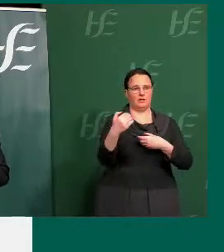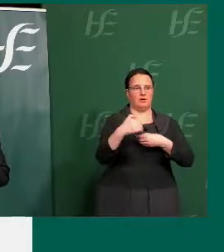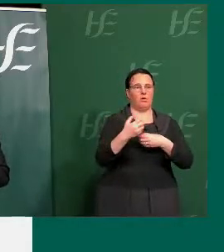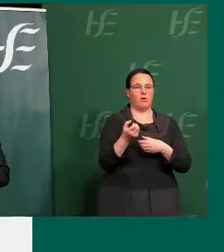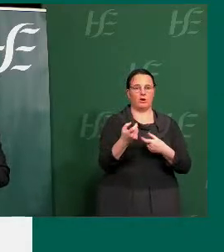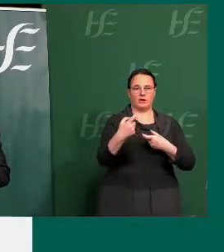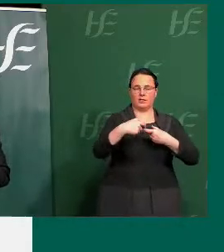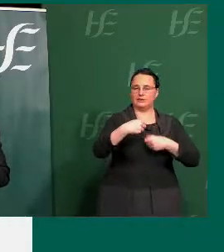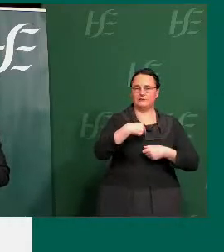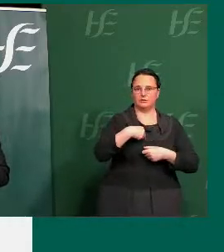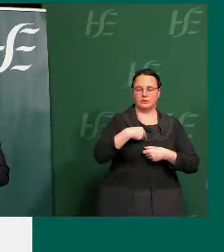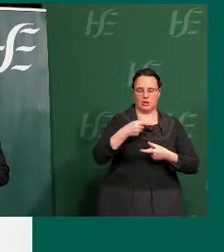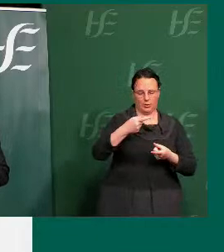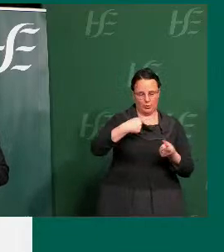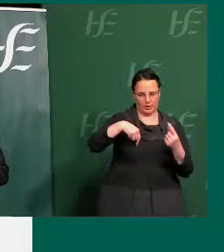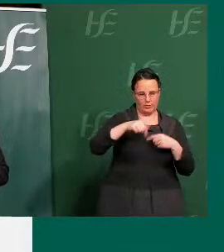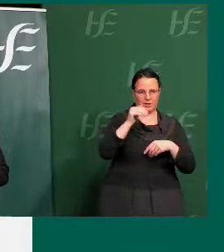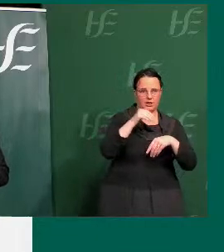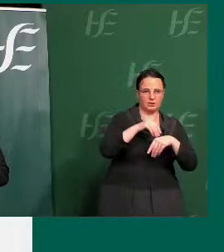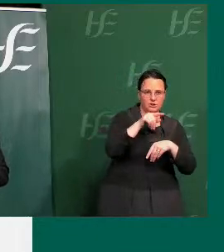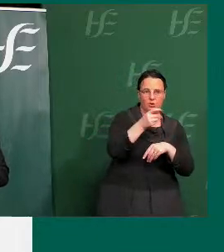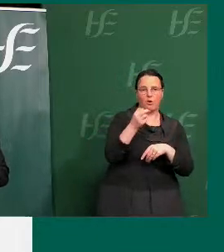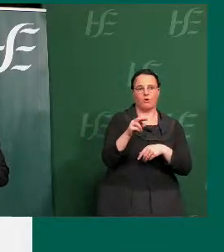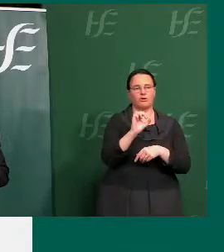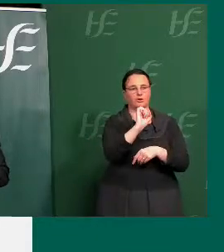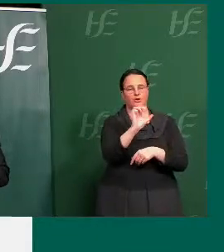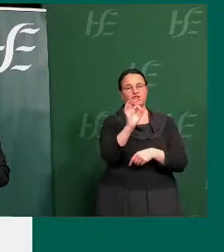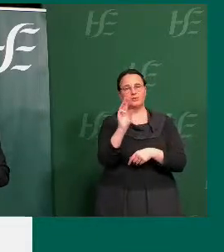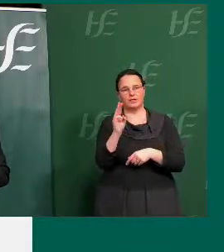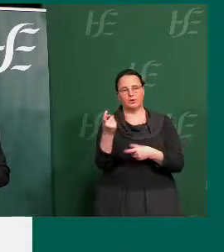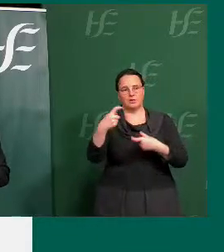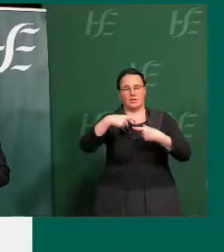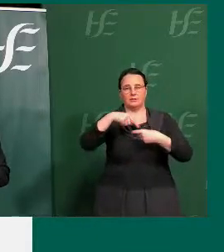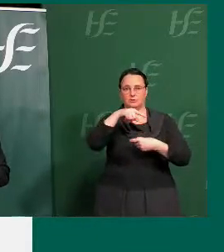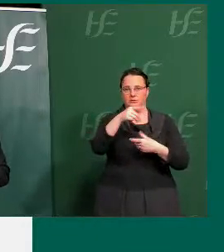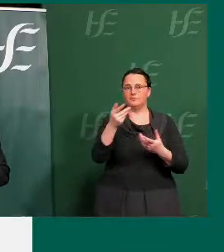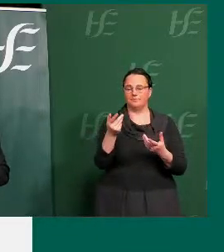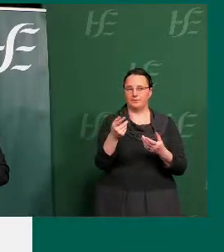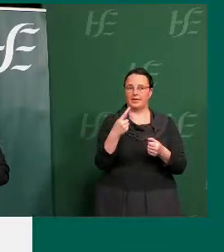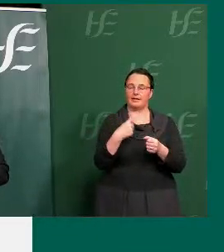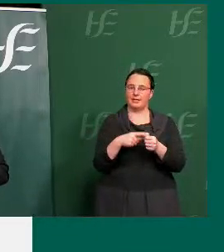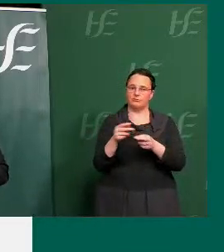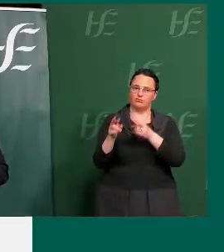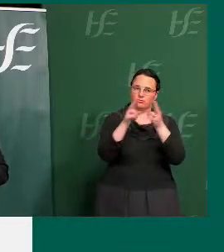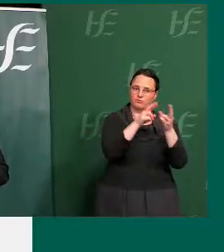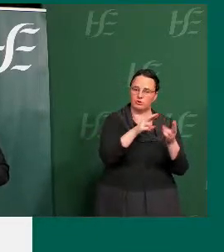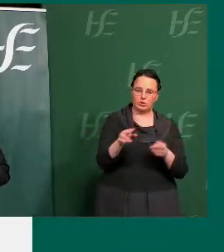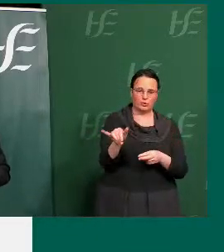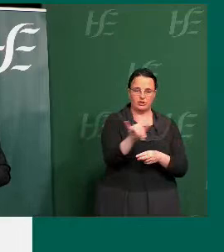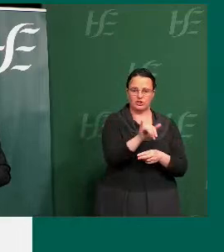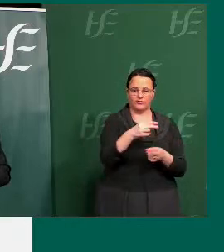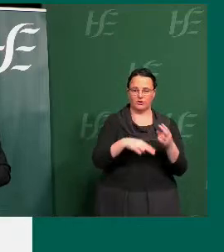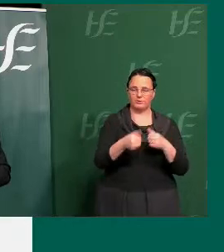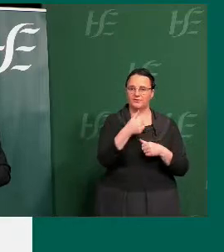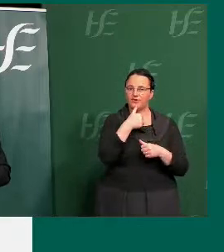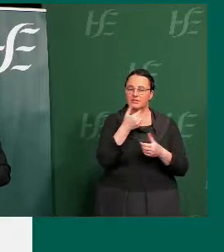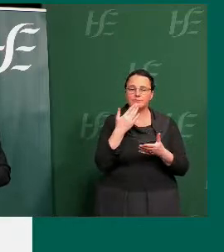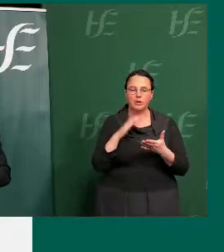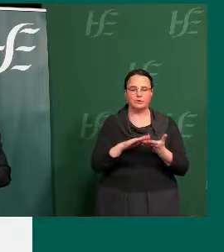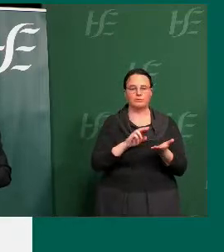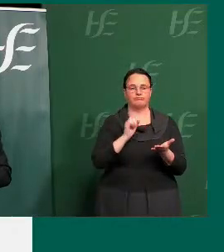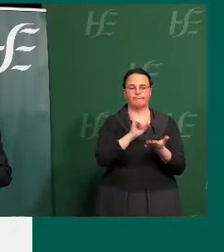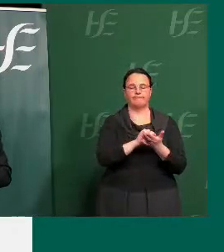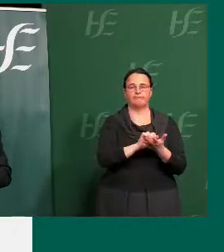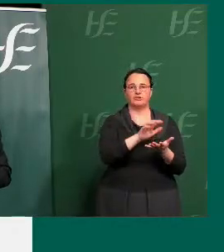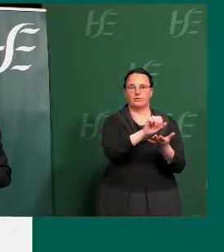us. We will contact you. Our GP may contact you. And again, to restate, avail of the first appointment offered.